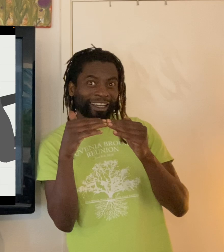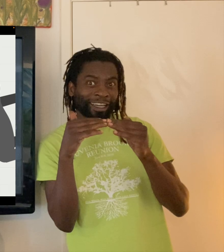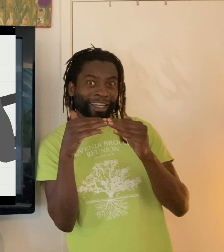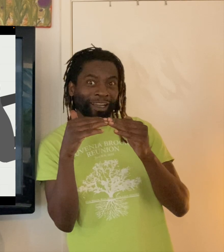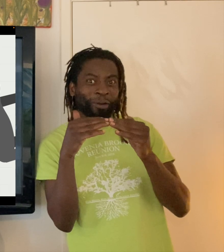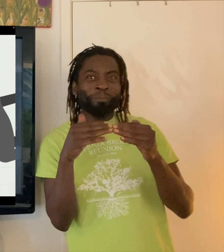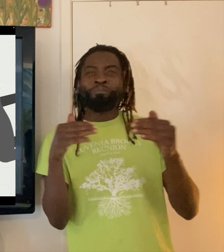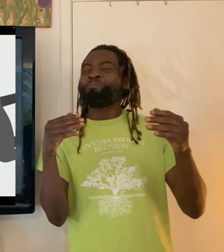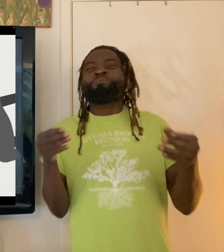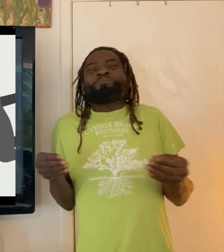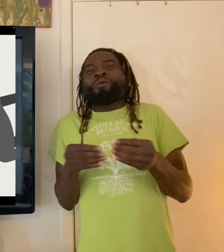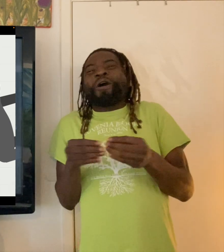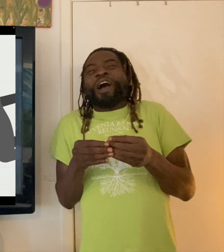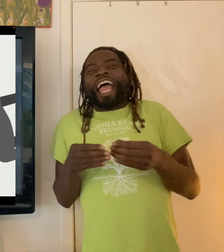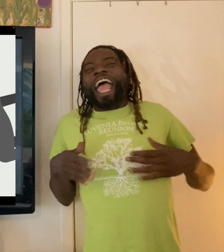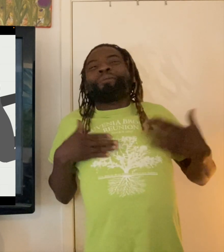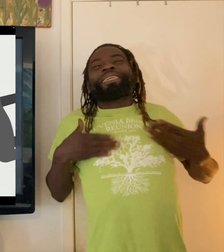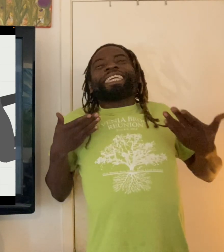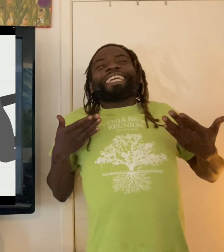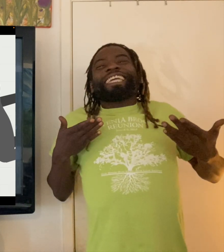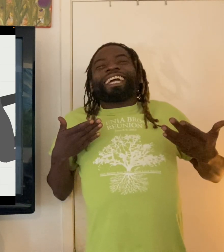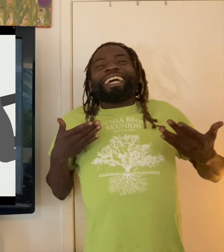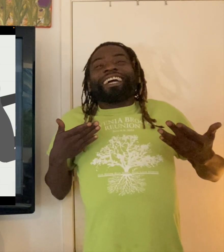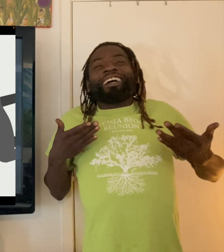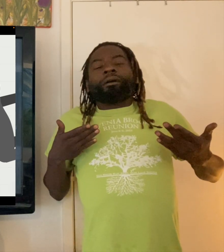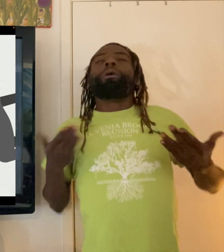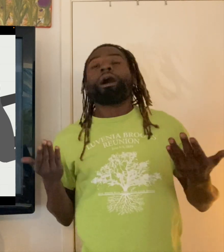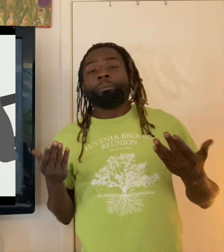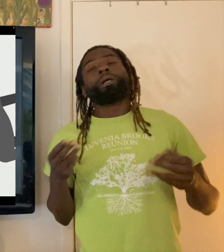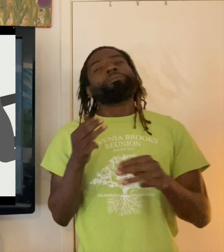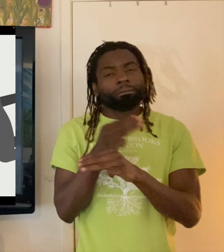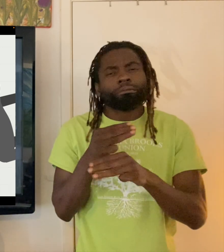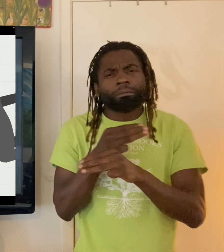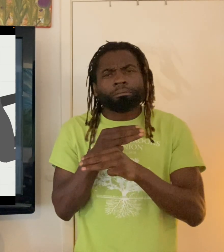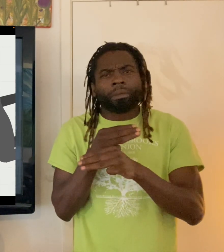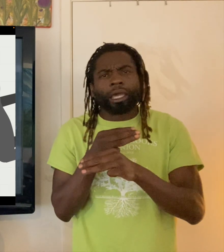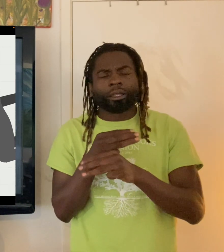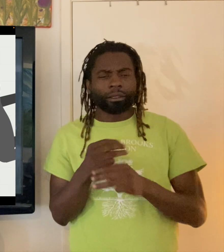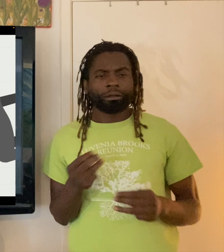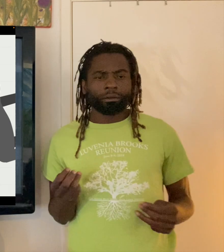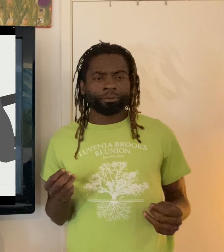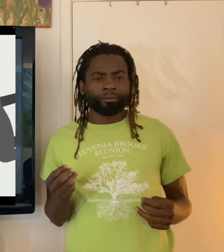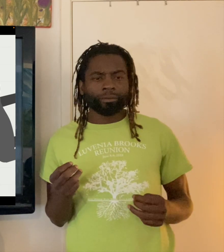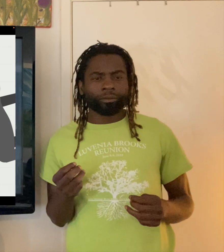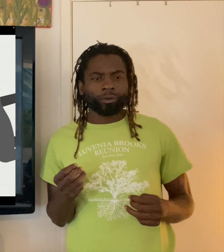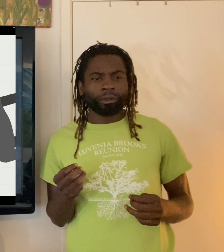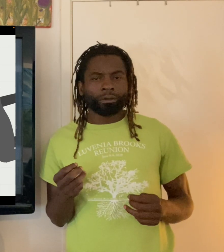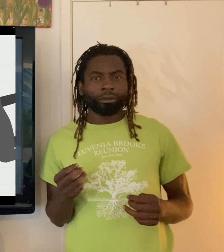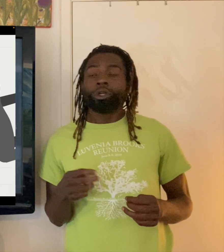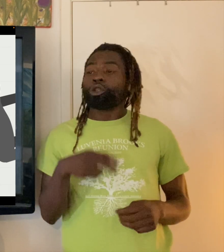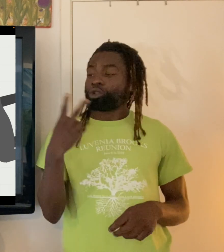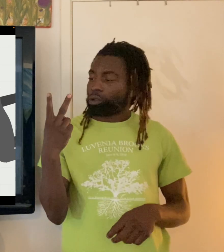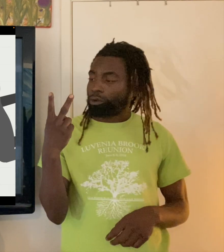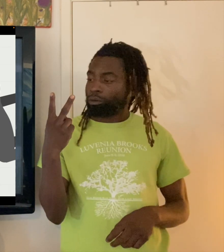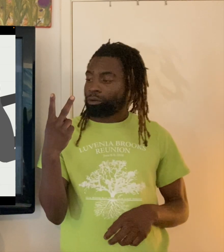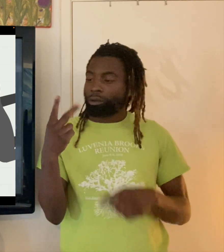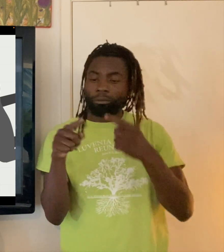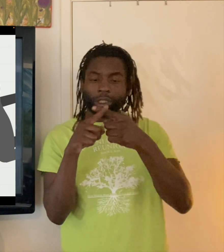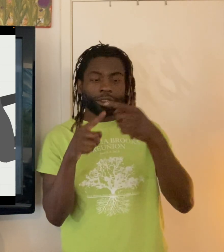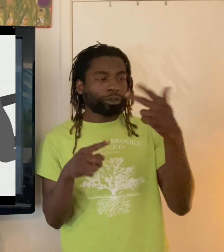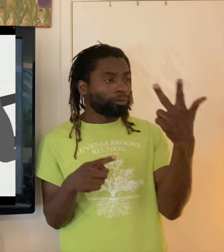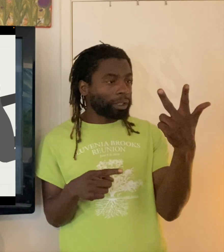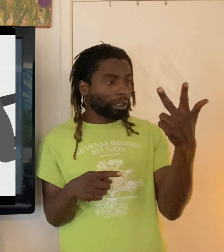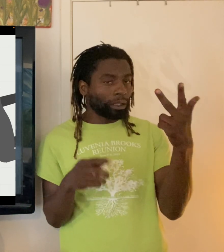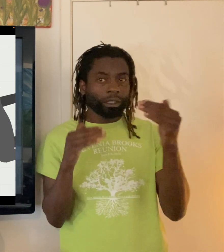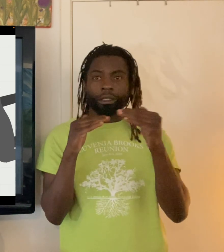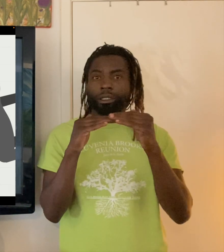Sloth gets happier. But also, mathematically, if we add 2 and 3